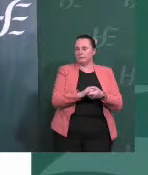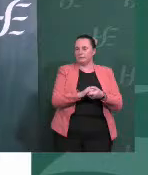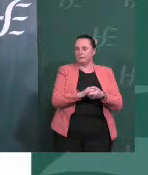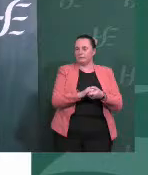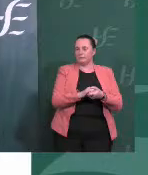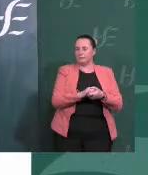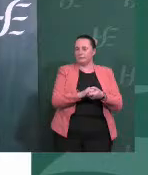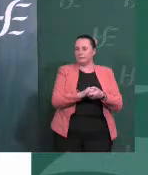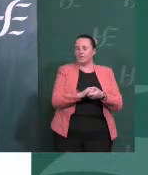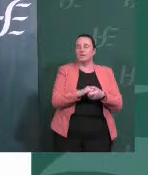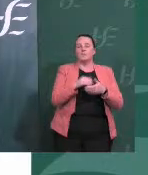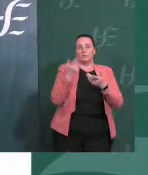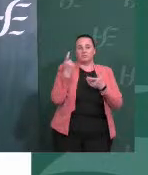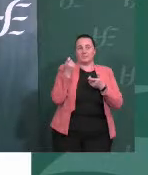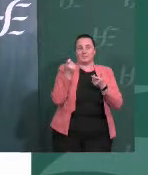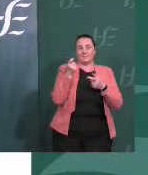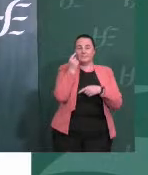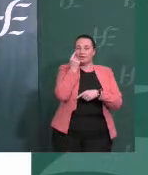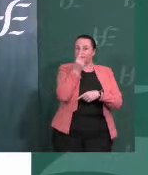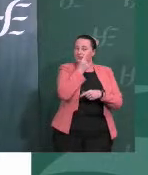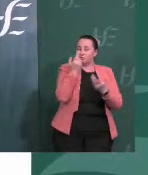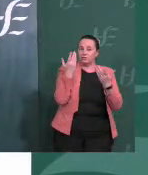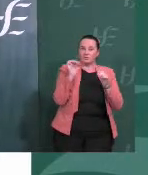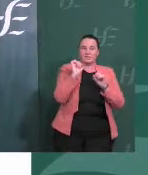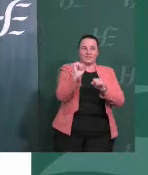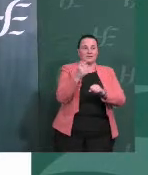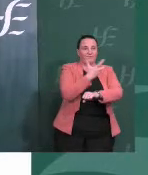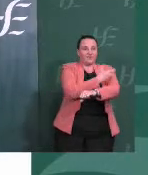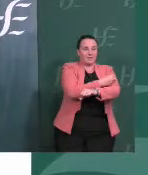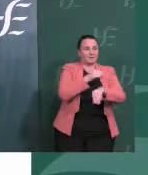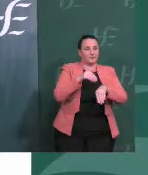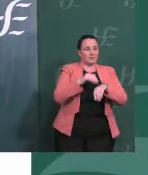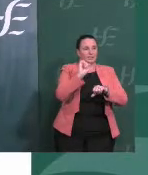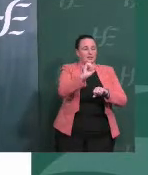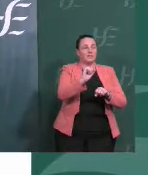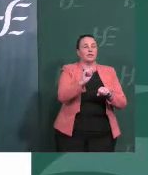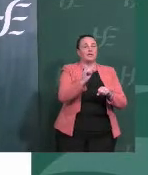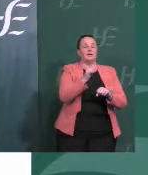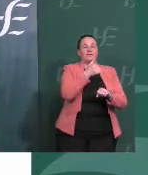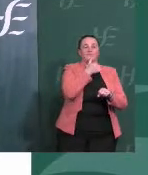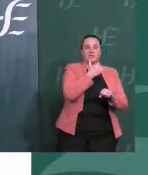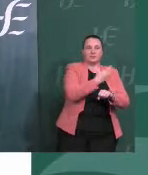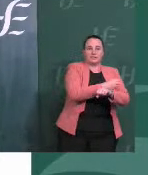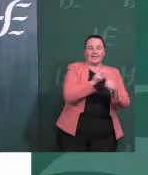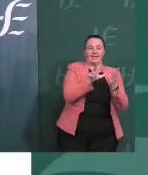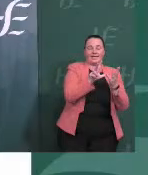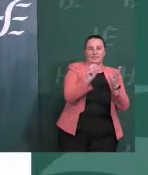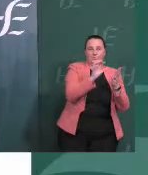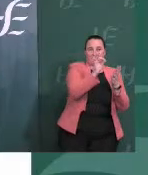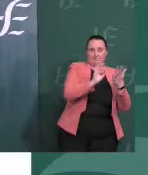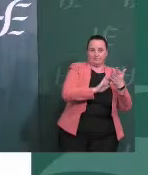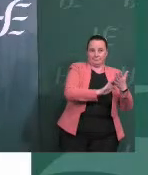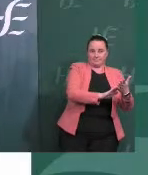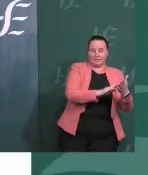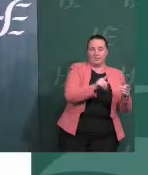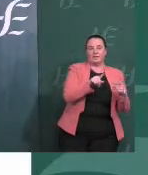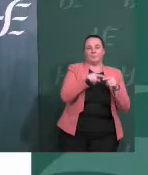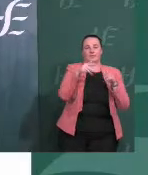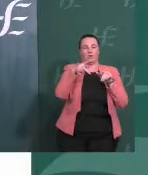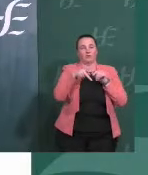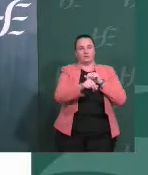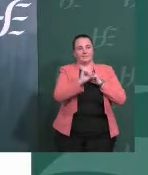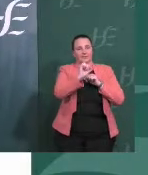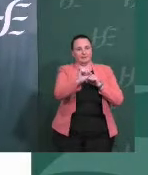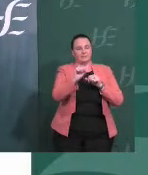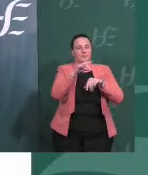And the latest evidence shows that vaccine effectiveness after dose 1 against Delta, 80% reduction in hospitalisation.